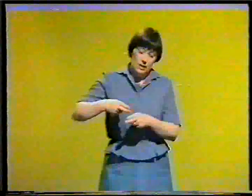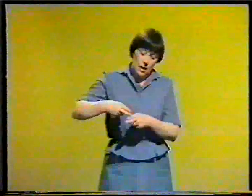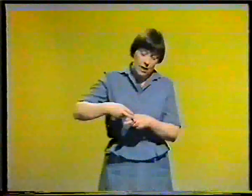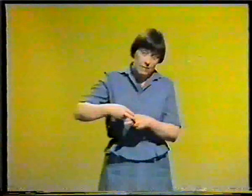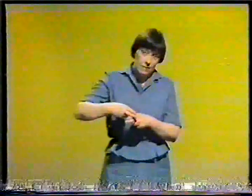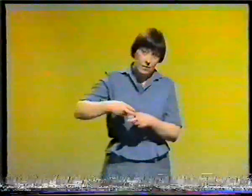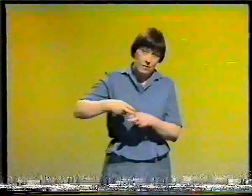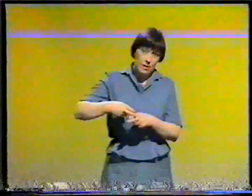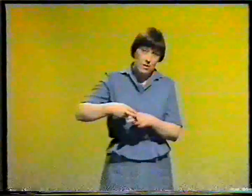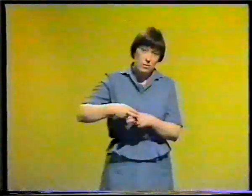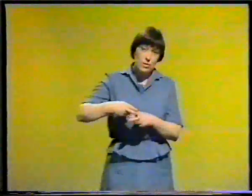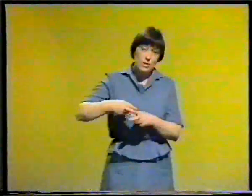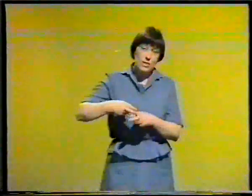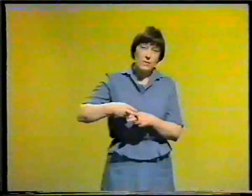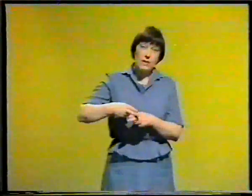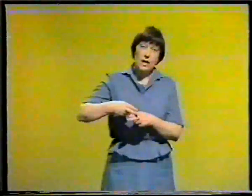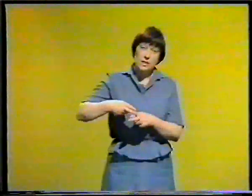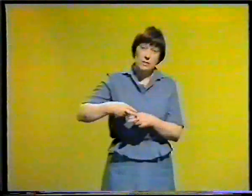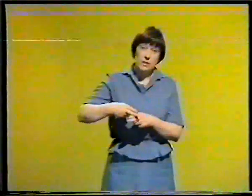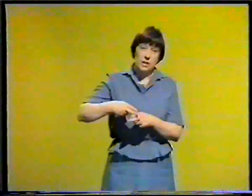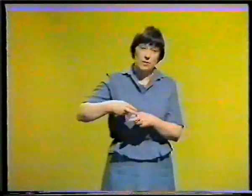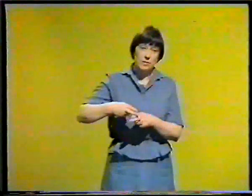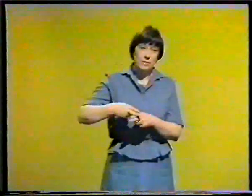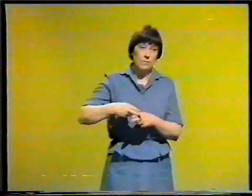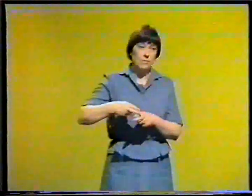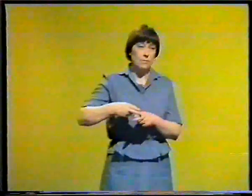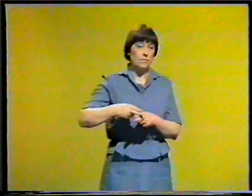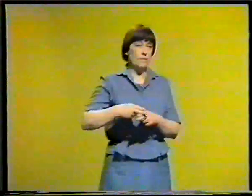Knife. This is also the sign for cutting with a knife.